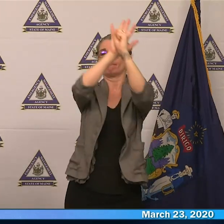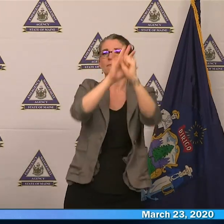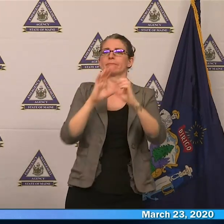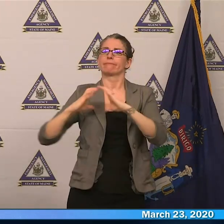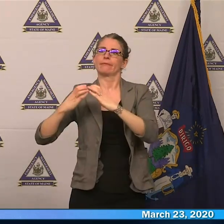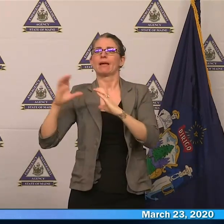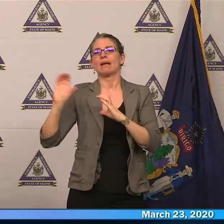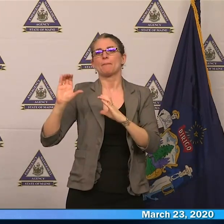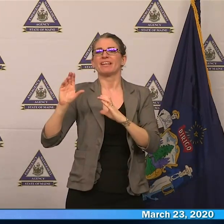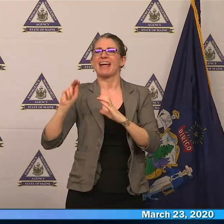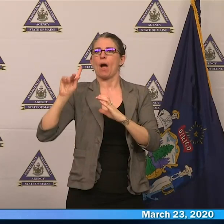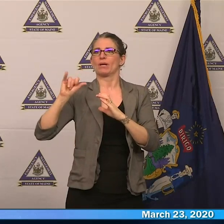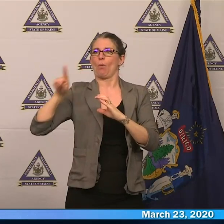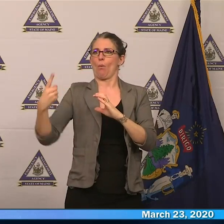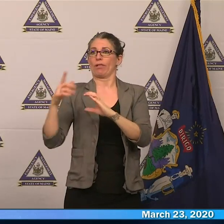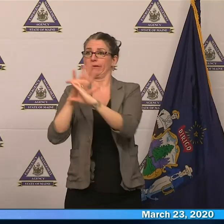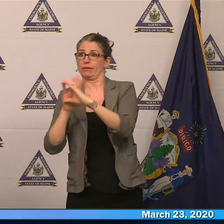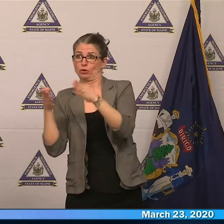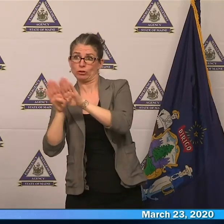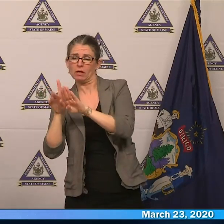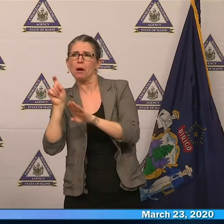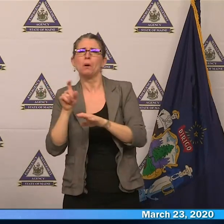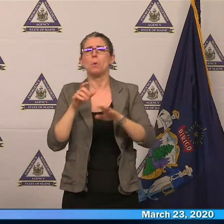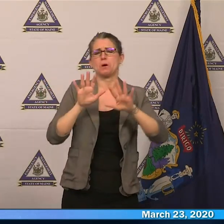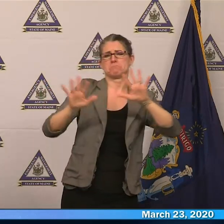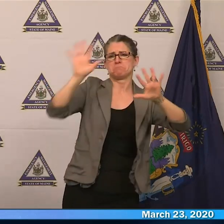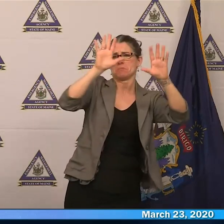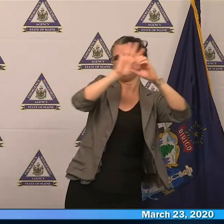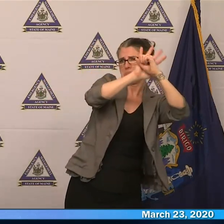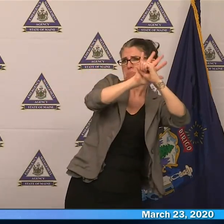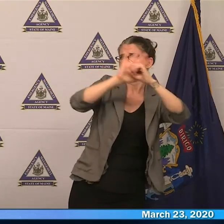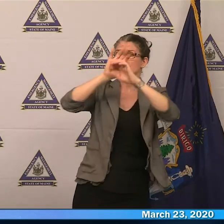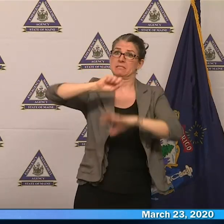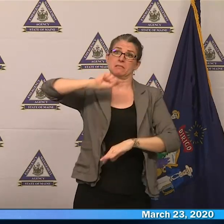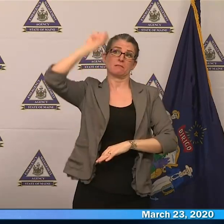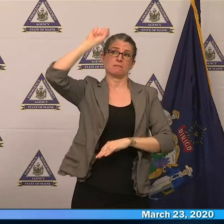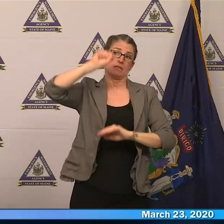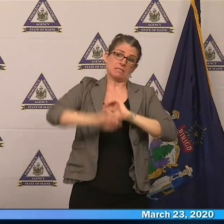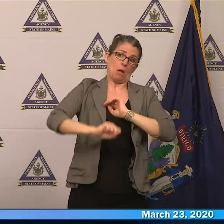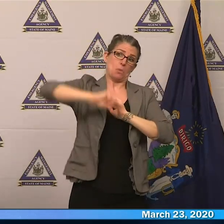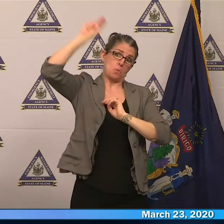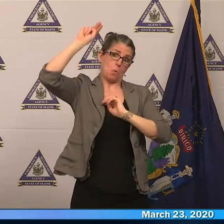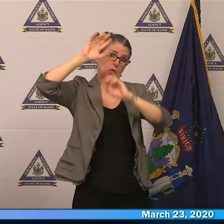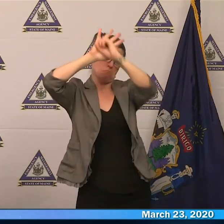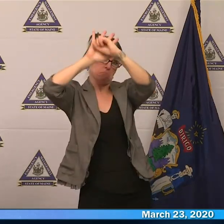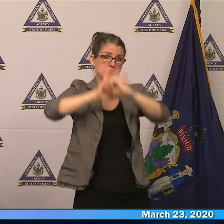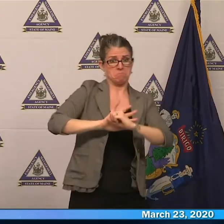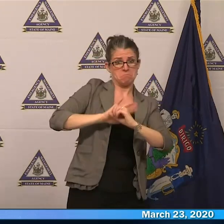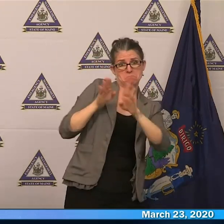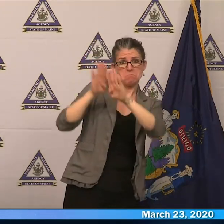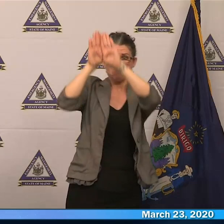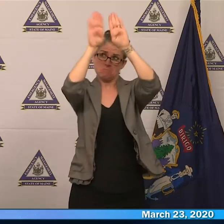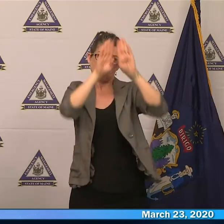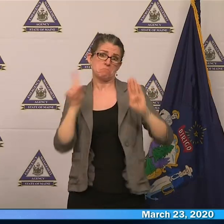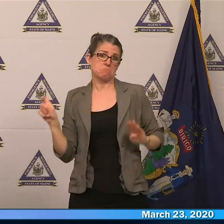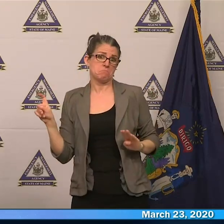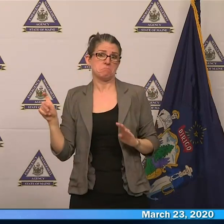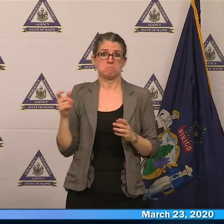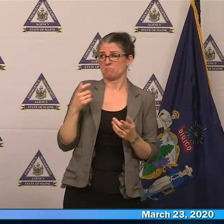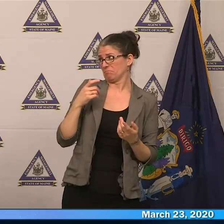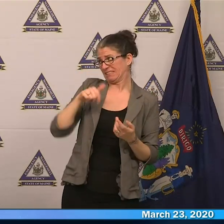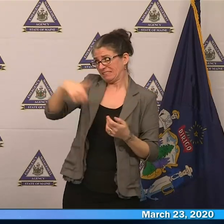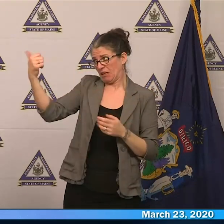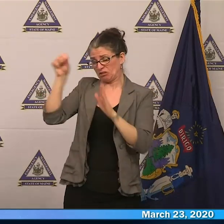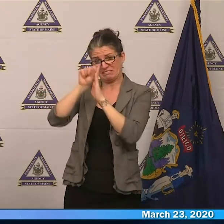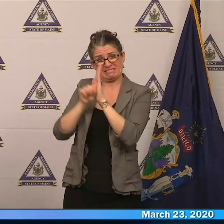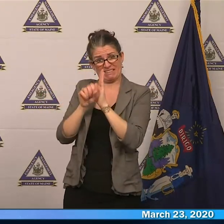say Cumberland County gets more cases. Does that area get cordoned off? It's something that